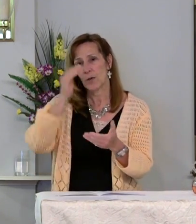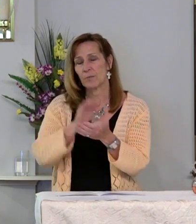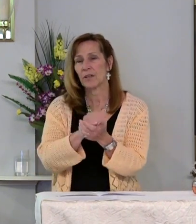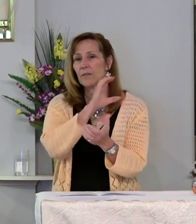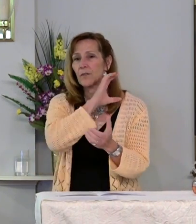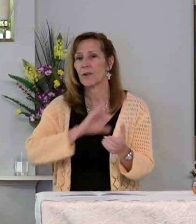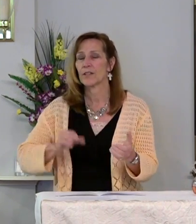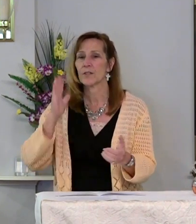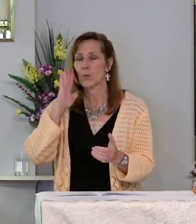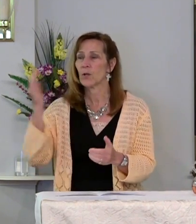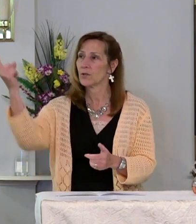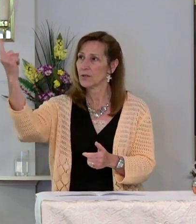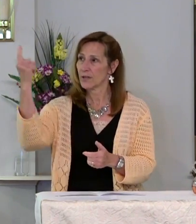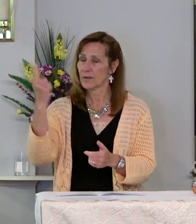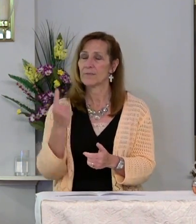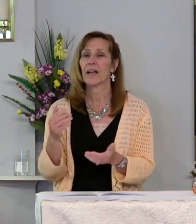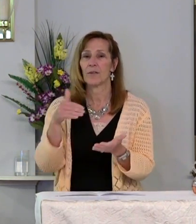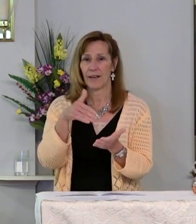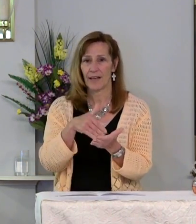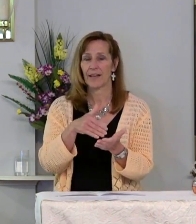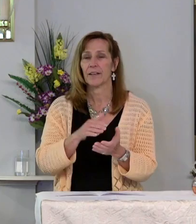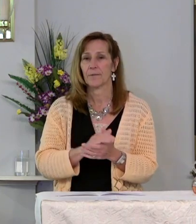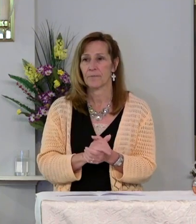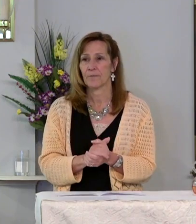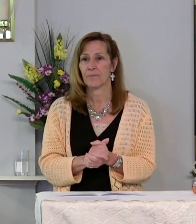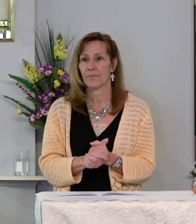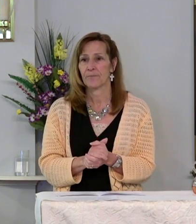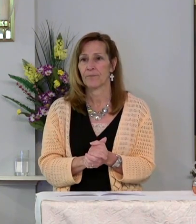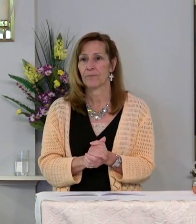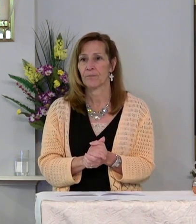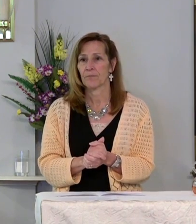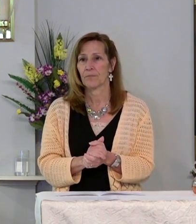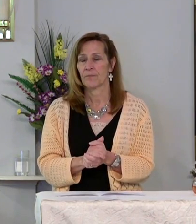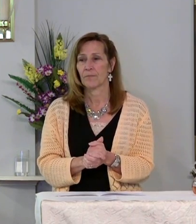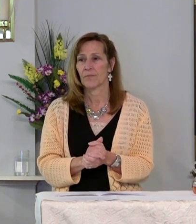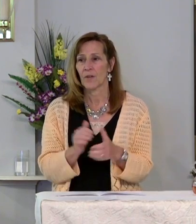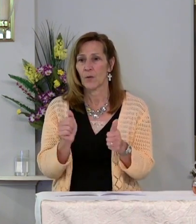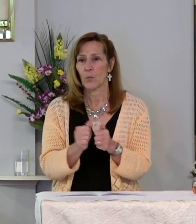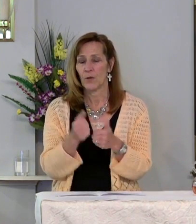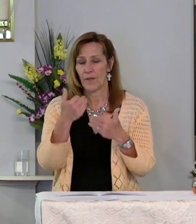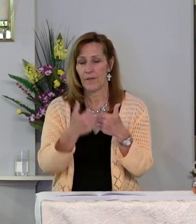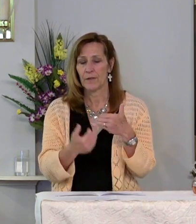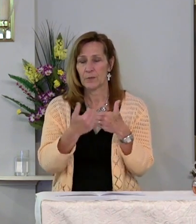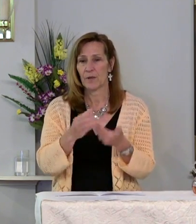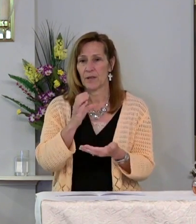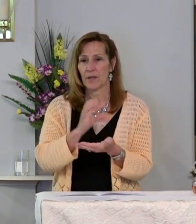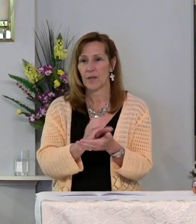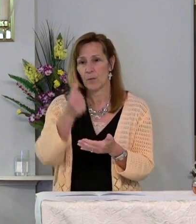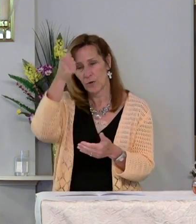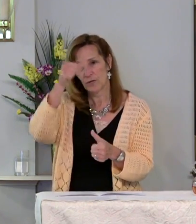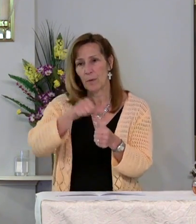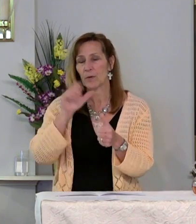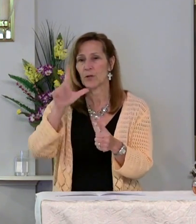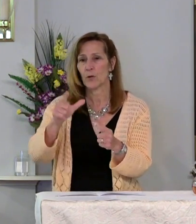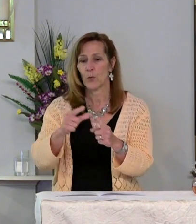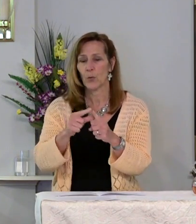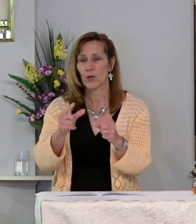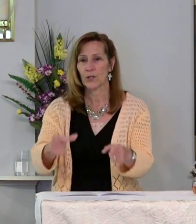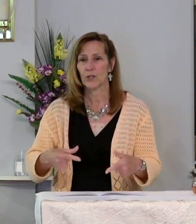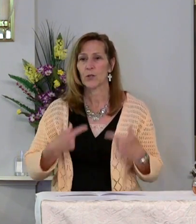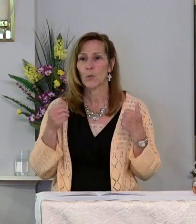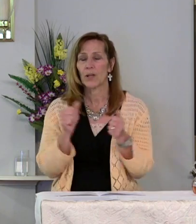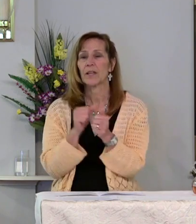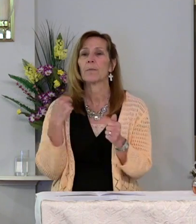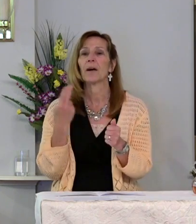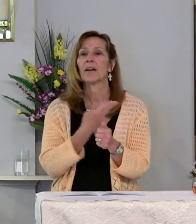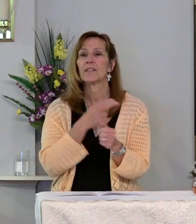We believe Christ will come down again. with this bread and cup we remember your word dwelling